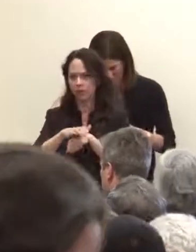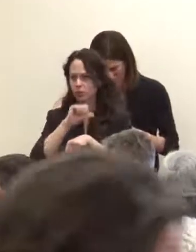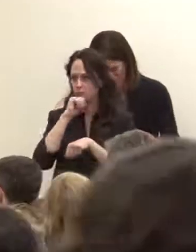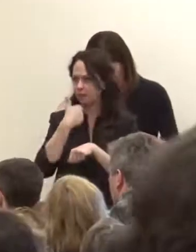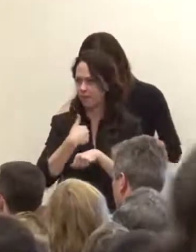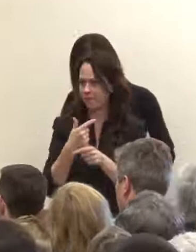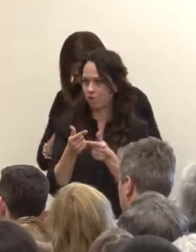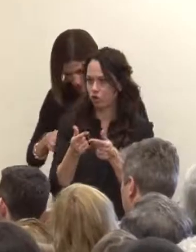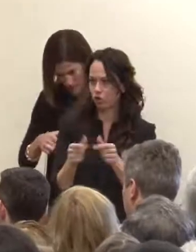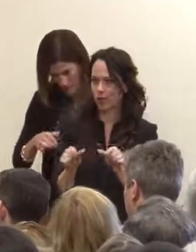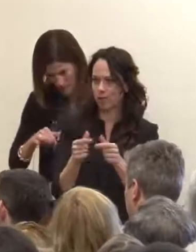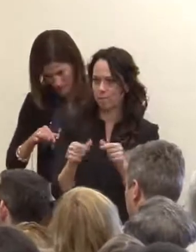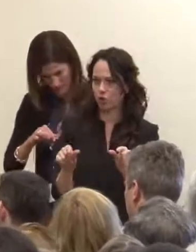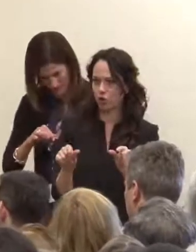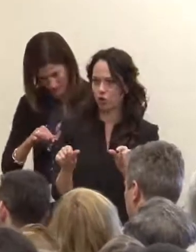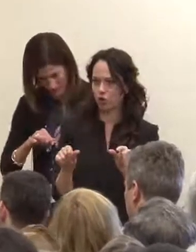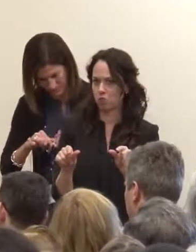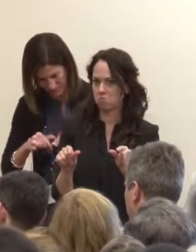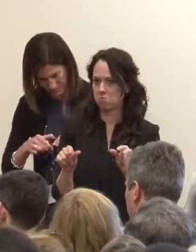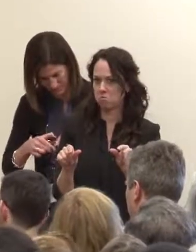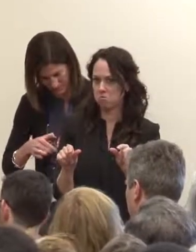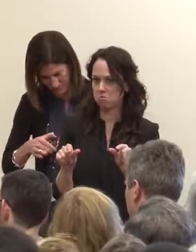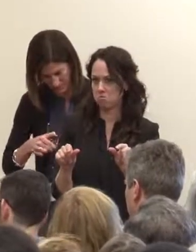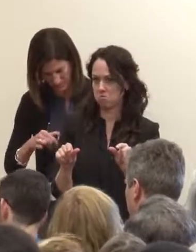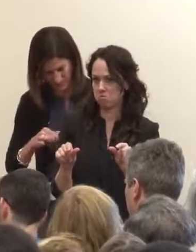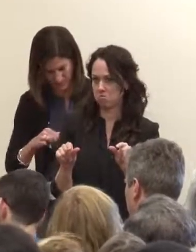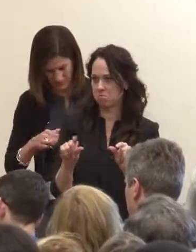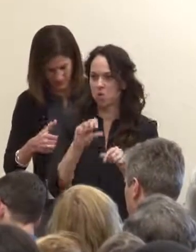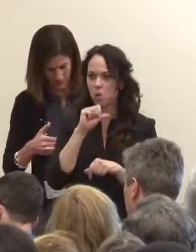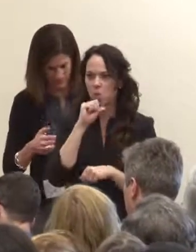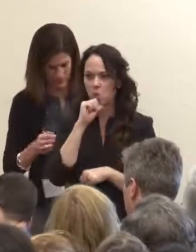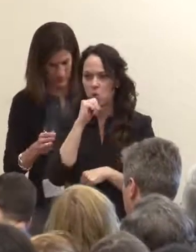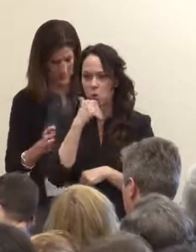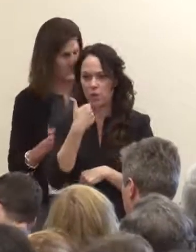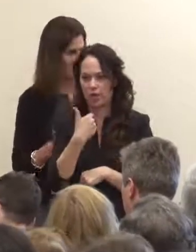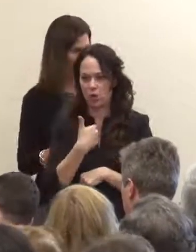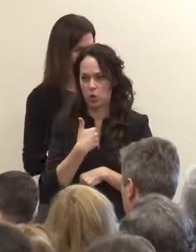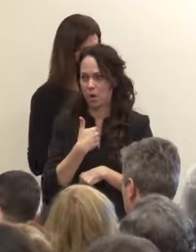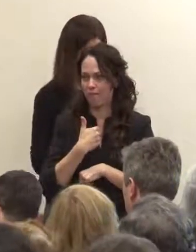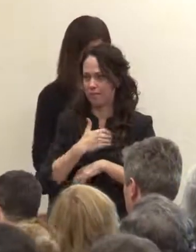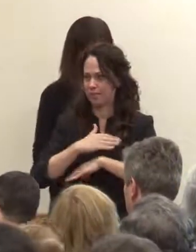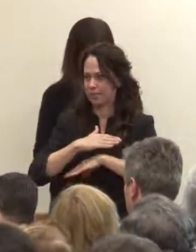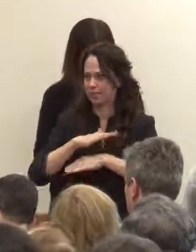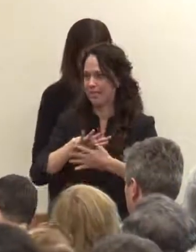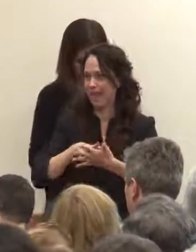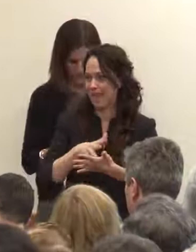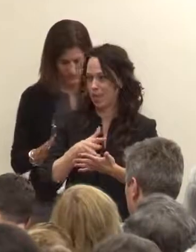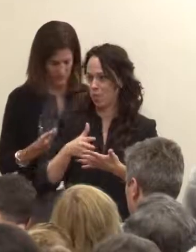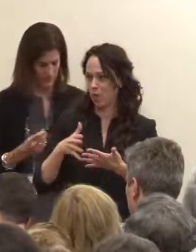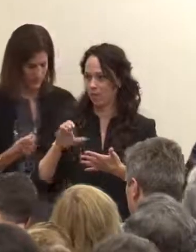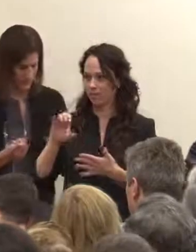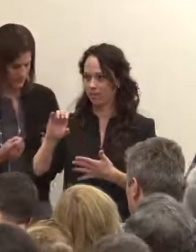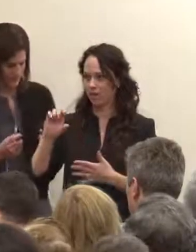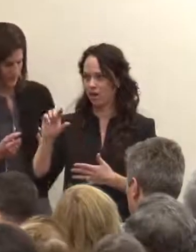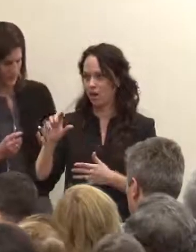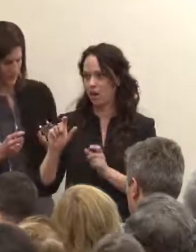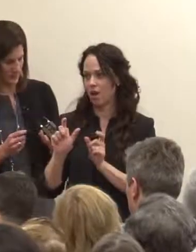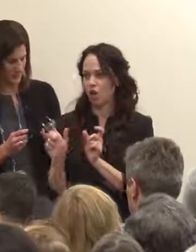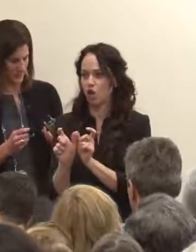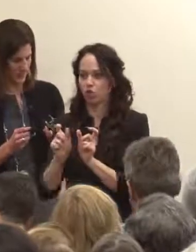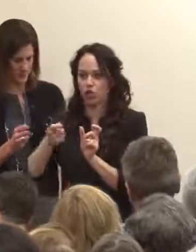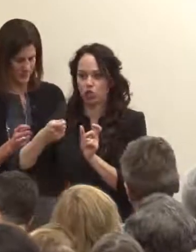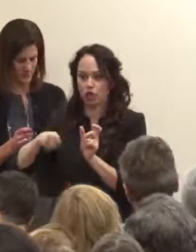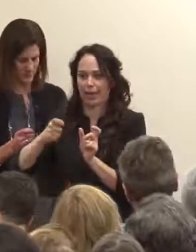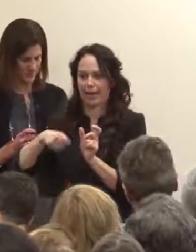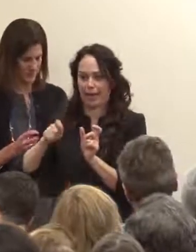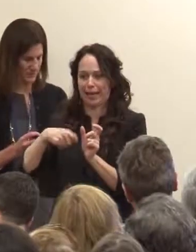grammar because, you know, we don't have tables of conjugational endings that are complicated and we don't assign gender to